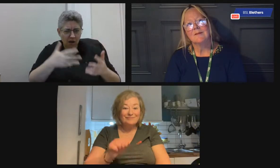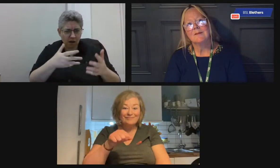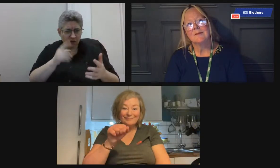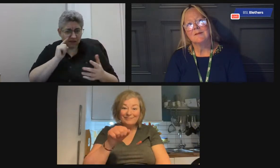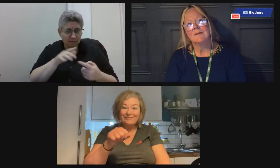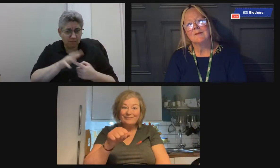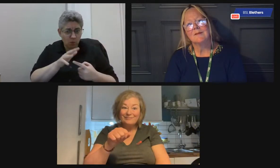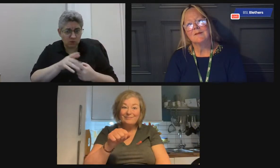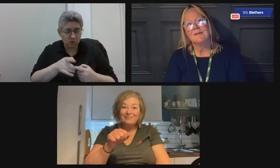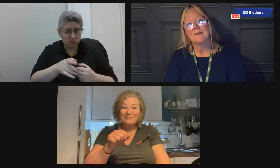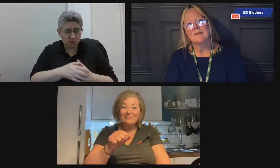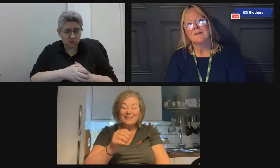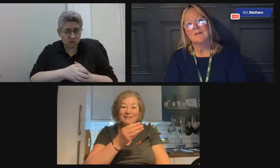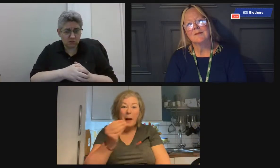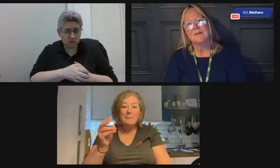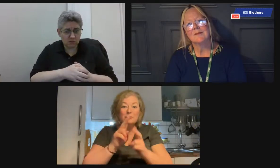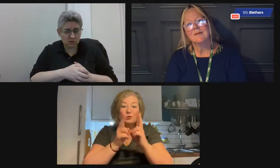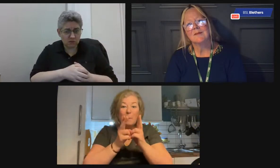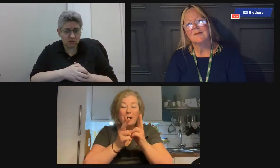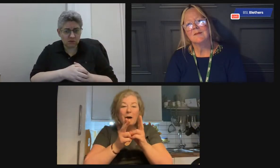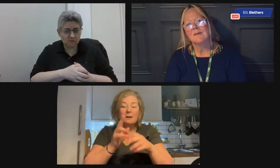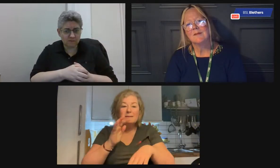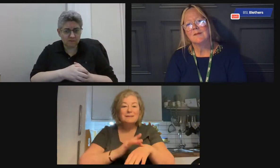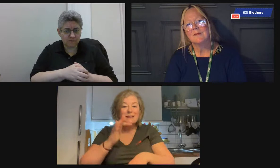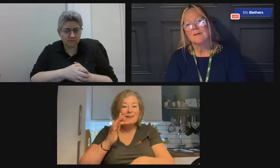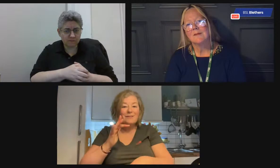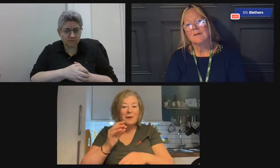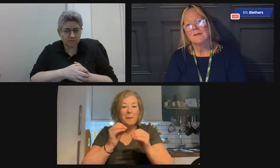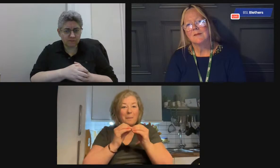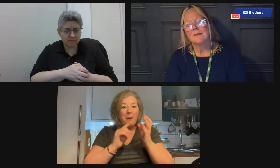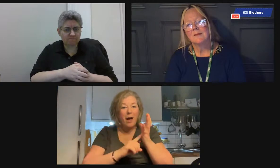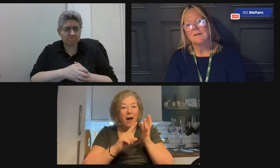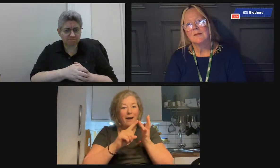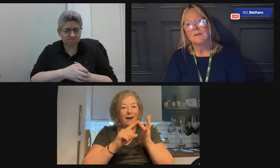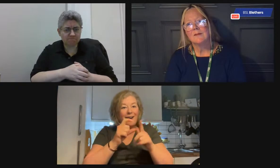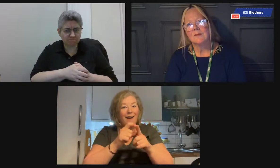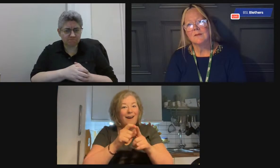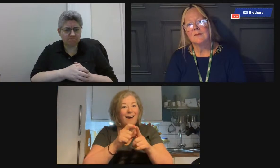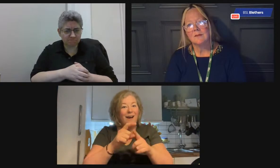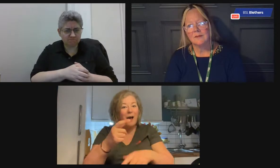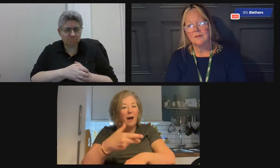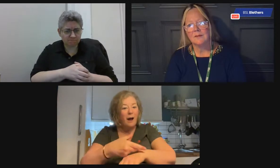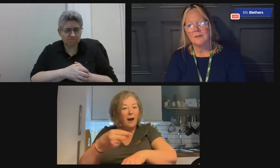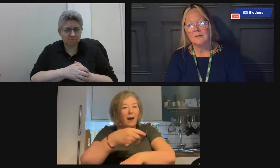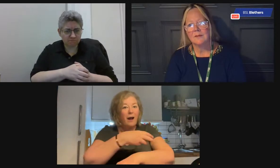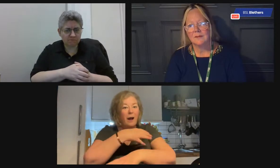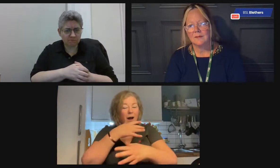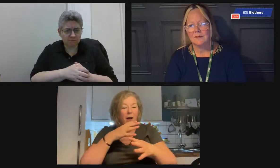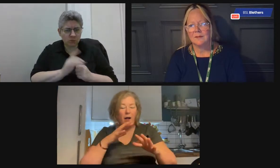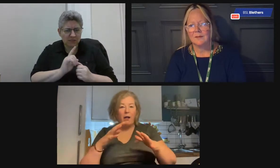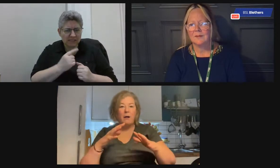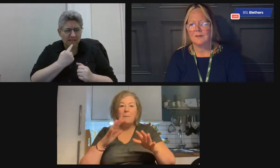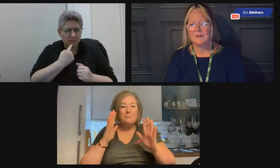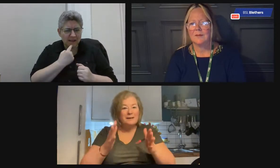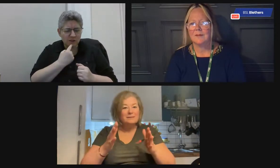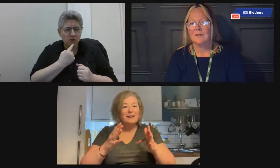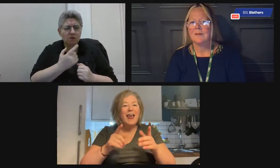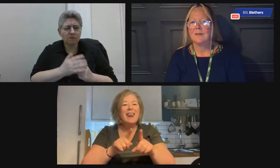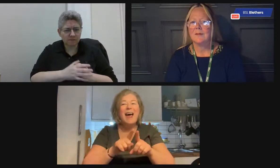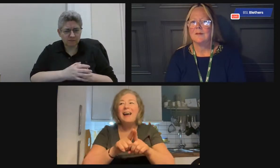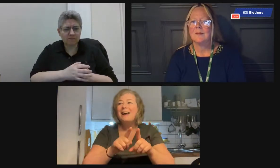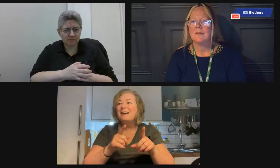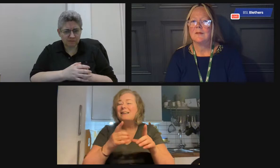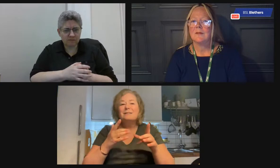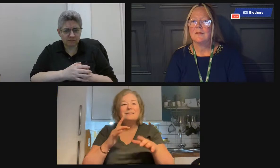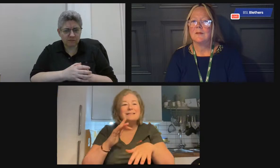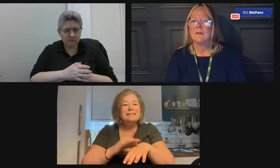Do you think some input on cancer for interpreters would be good? Yeah, I think you have to remember there's some interpreters are human